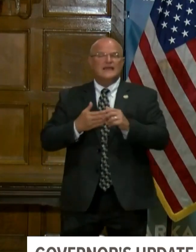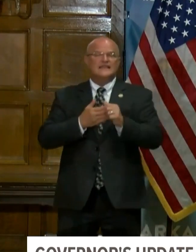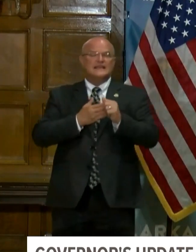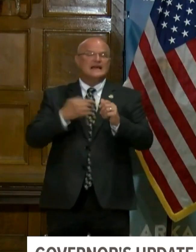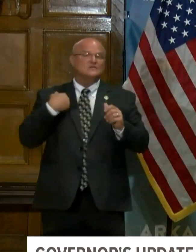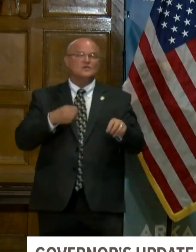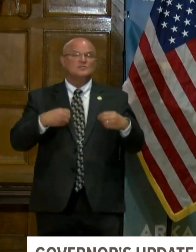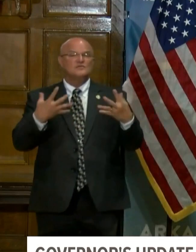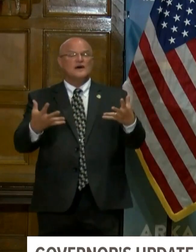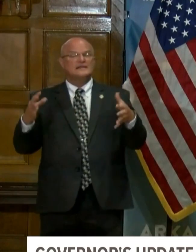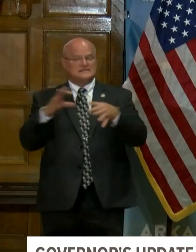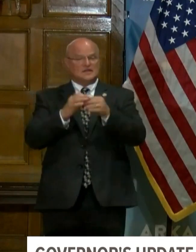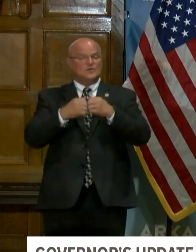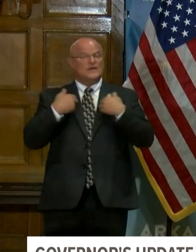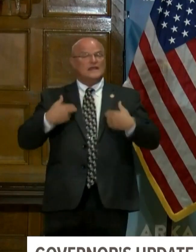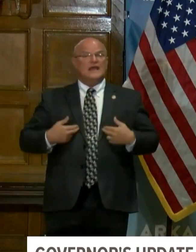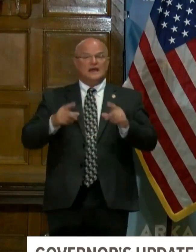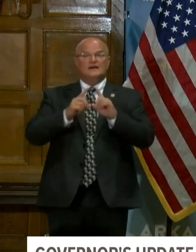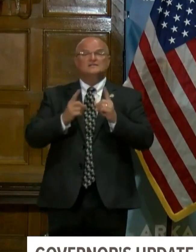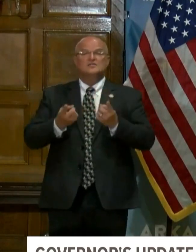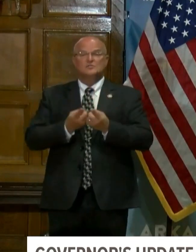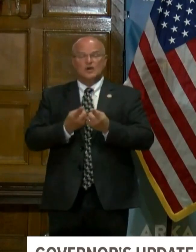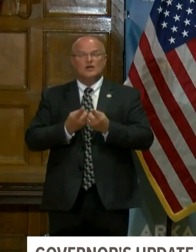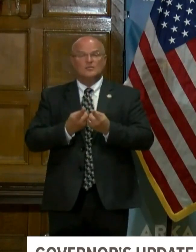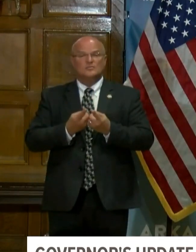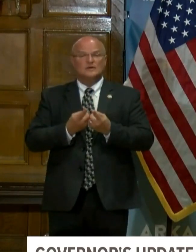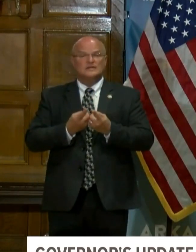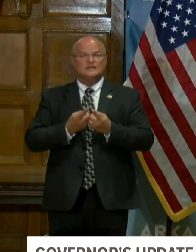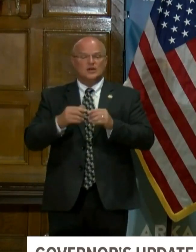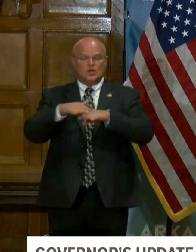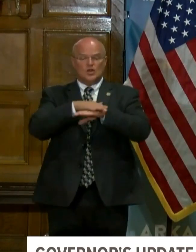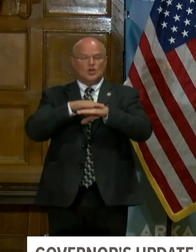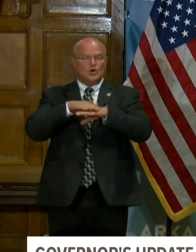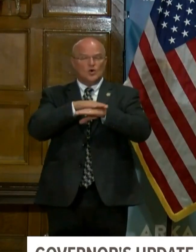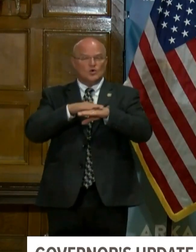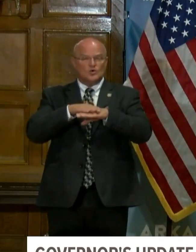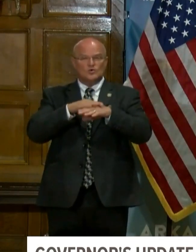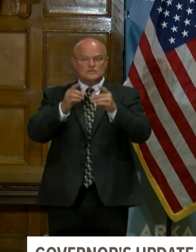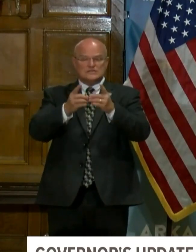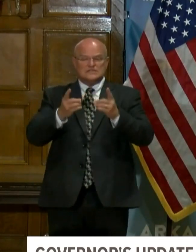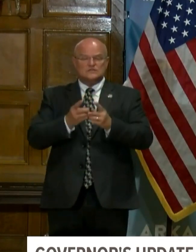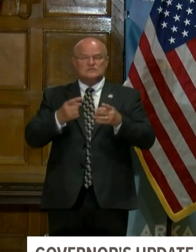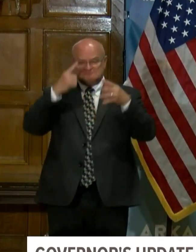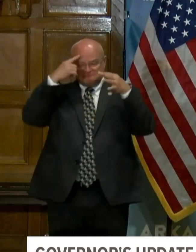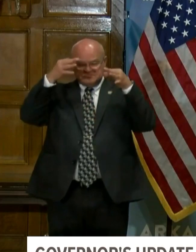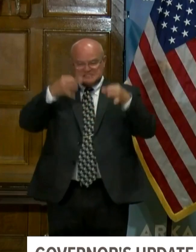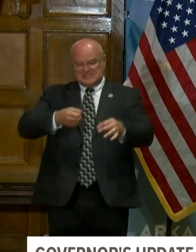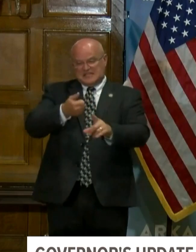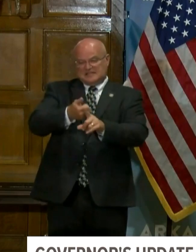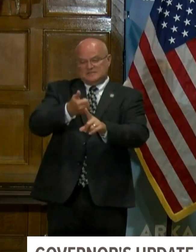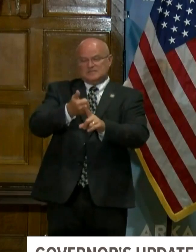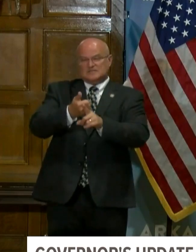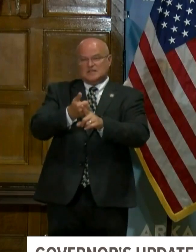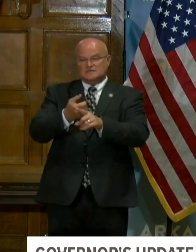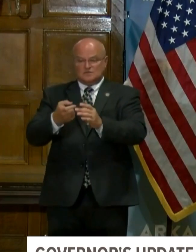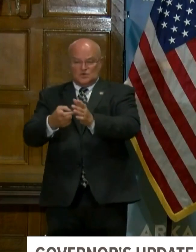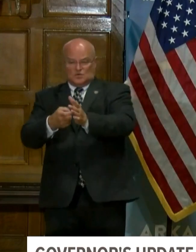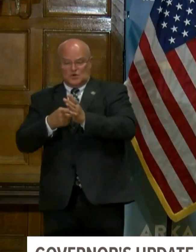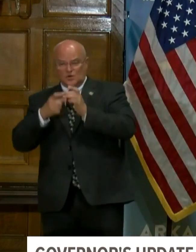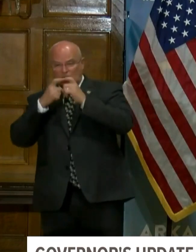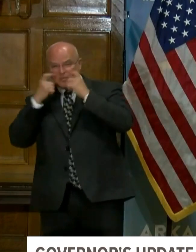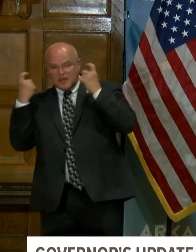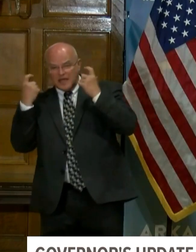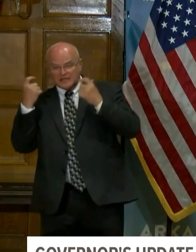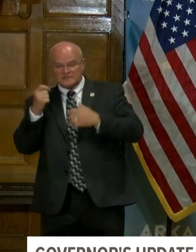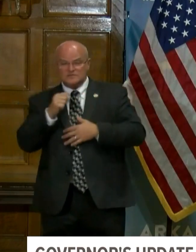have provided in conjunction with the health department, local districts can make the determination of whether to require masks. It